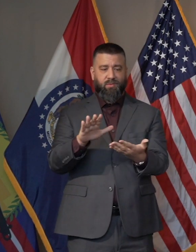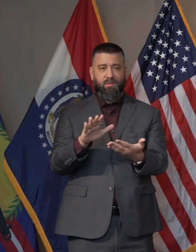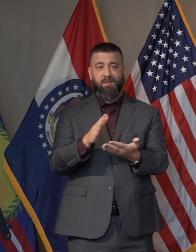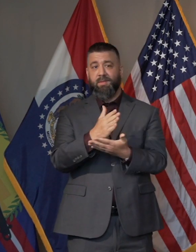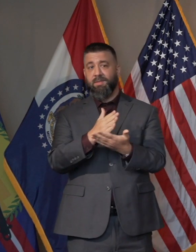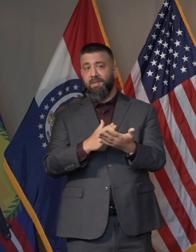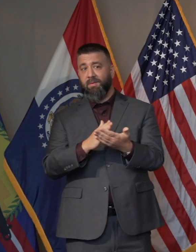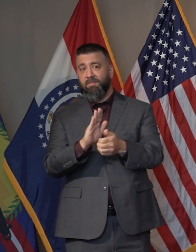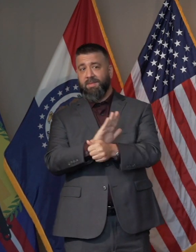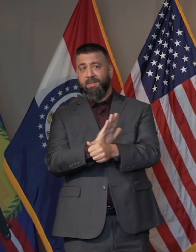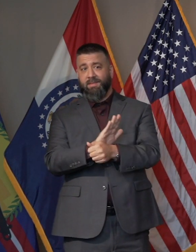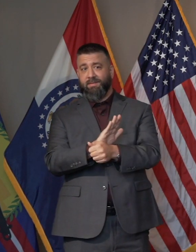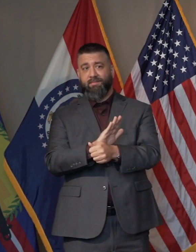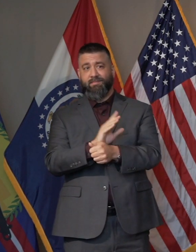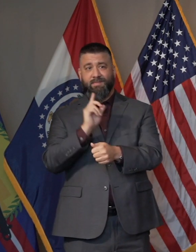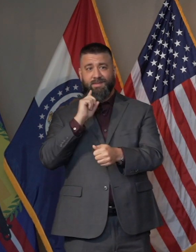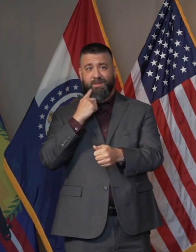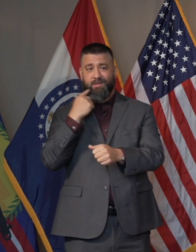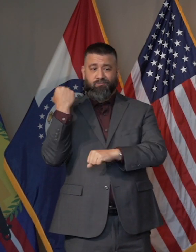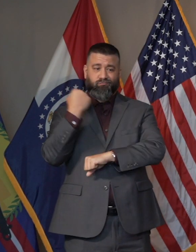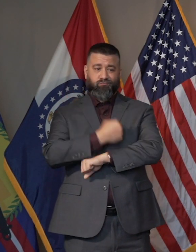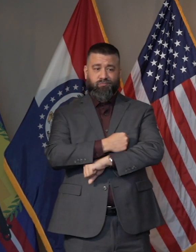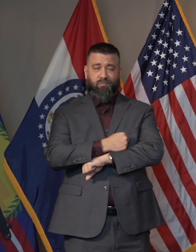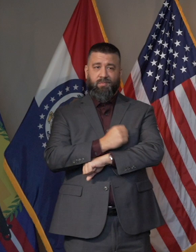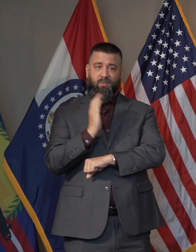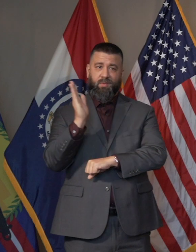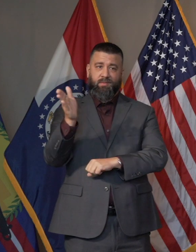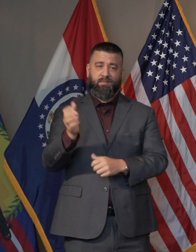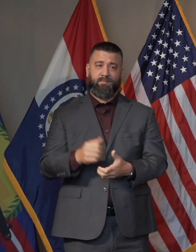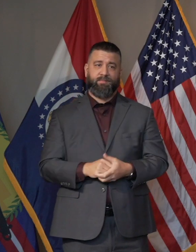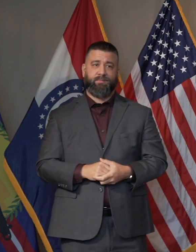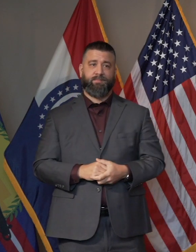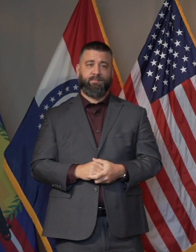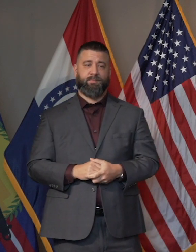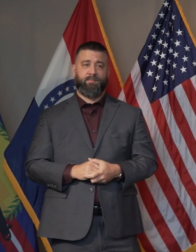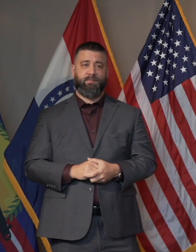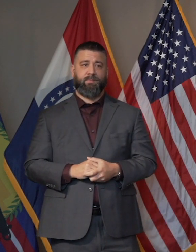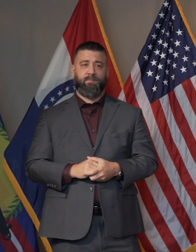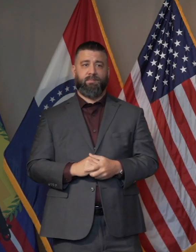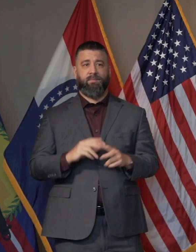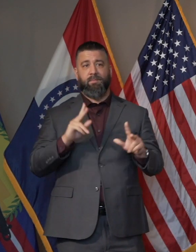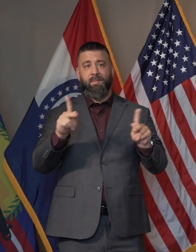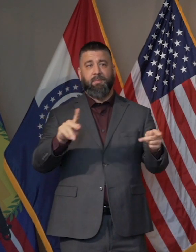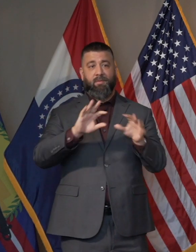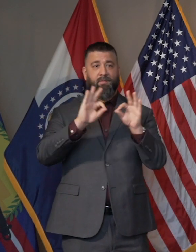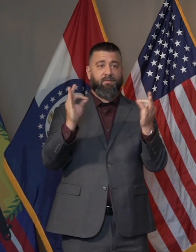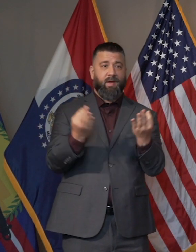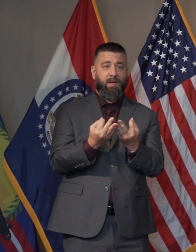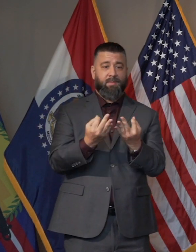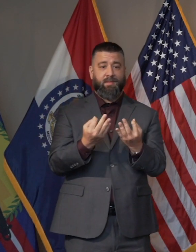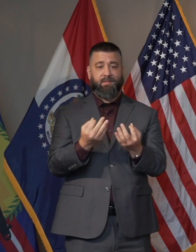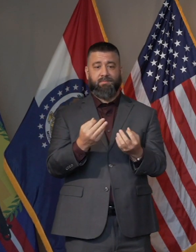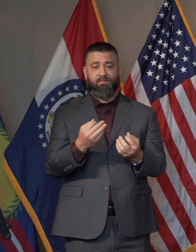some very seriously. Some will be devastated. People will lose loved ones. School is disrupted. Sports